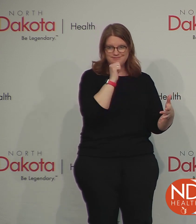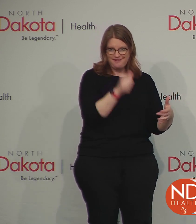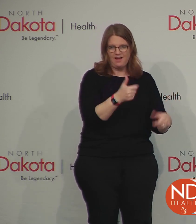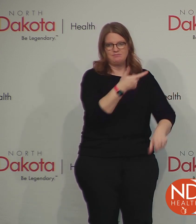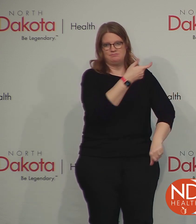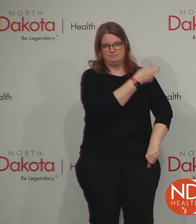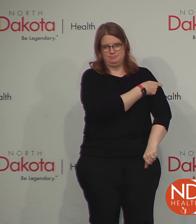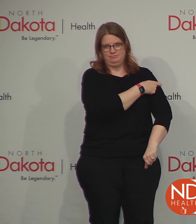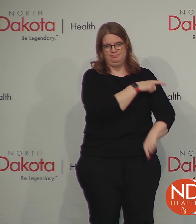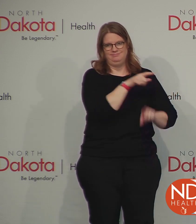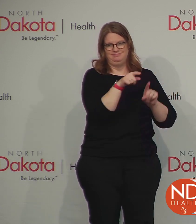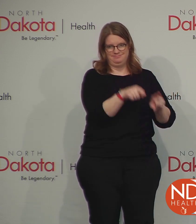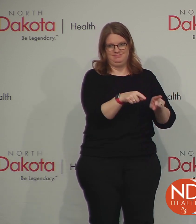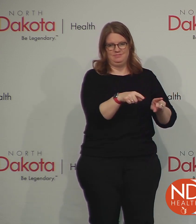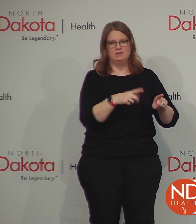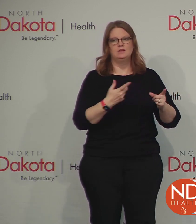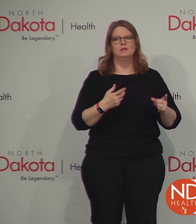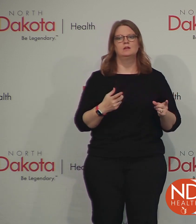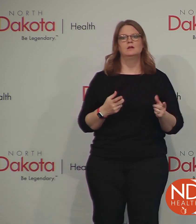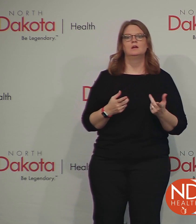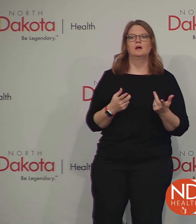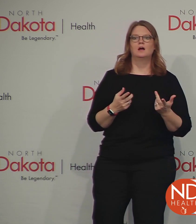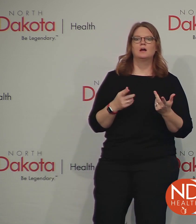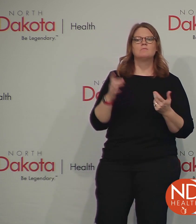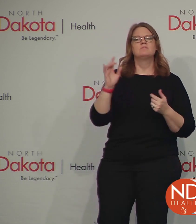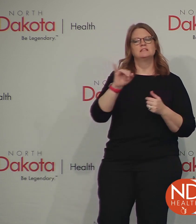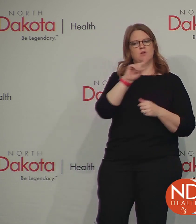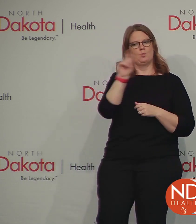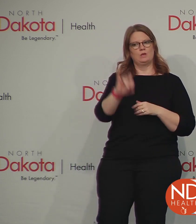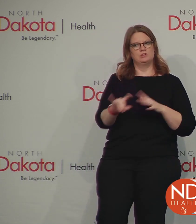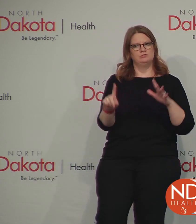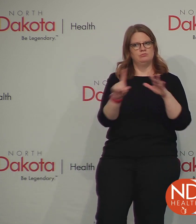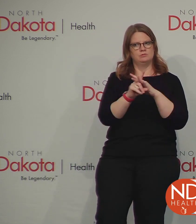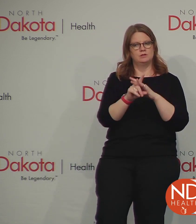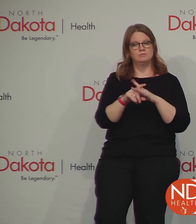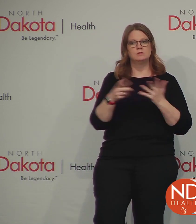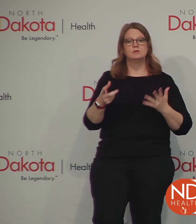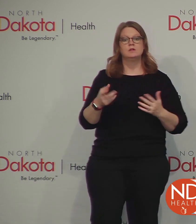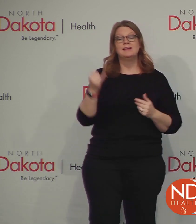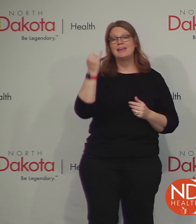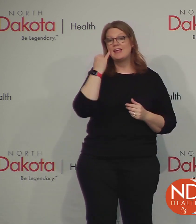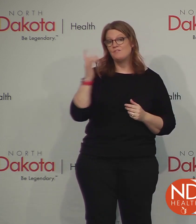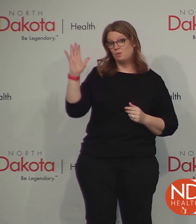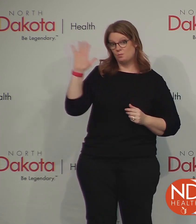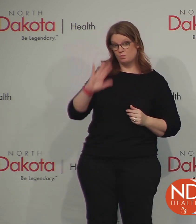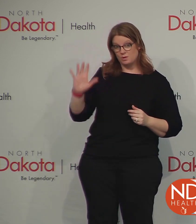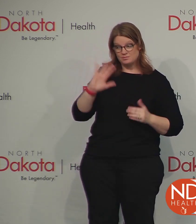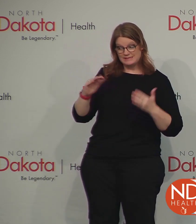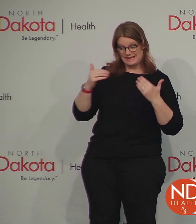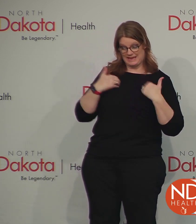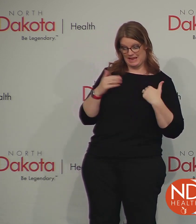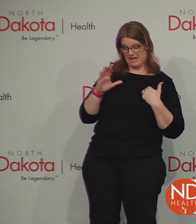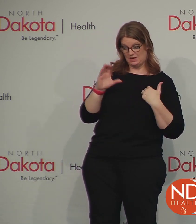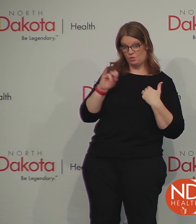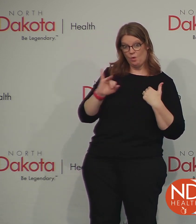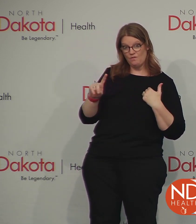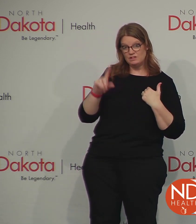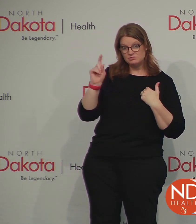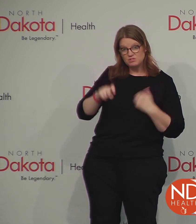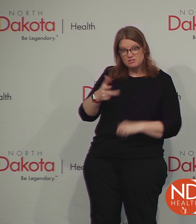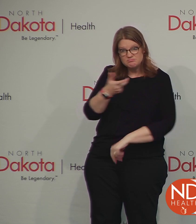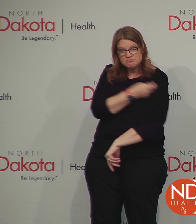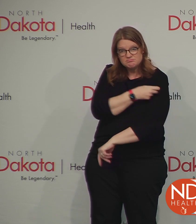vaccines. We get this question probably most often: should people who have previously had COVID disease be